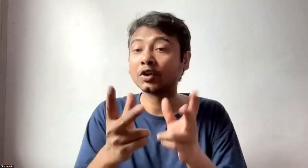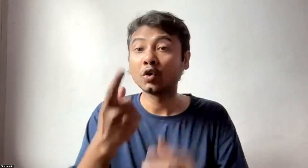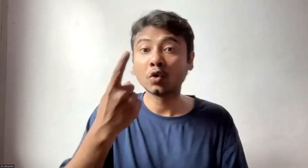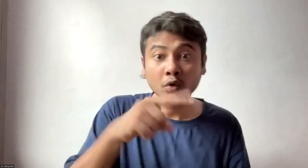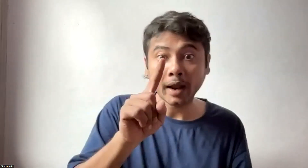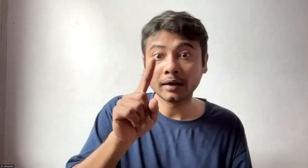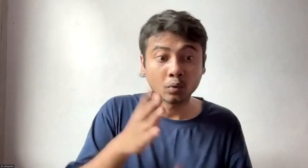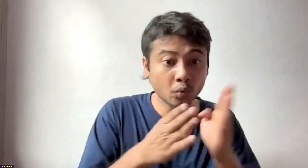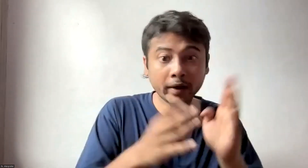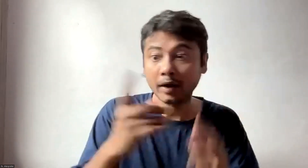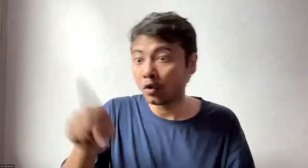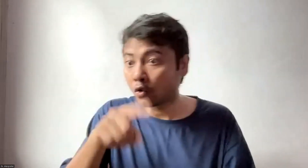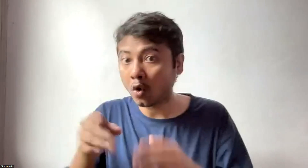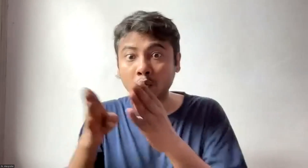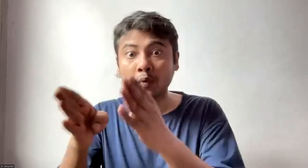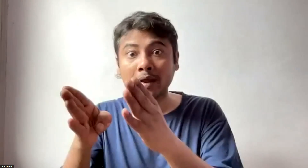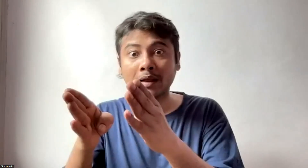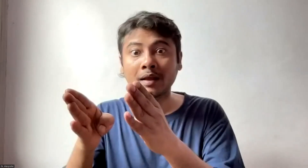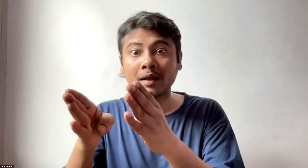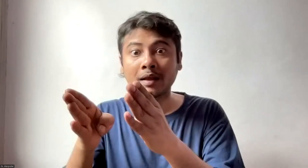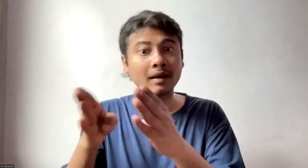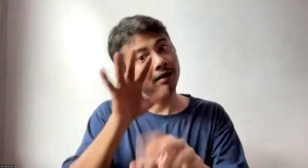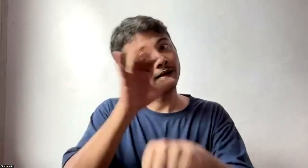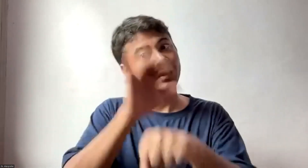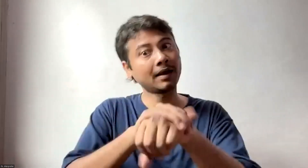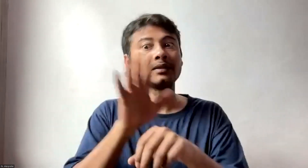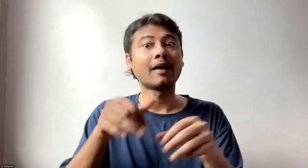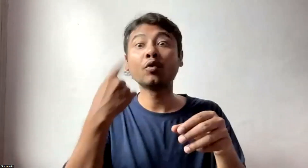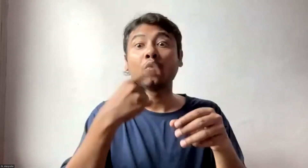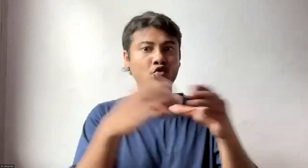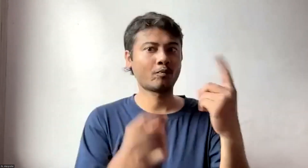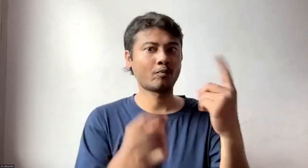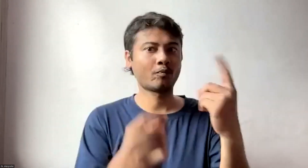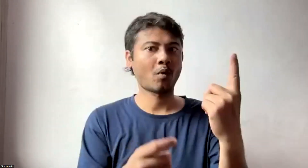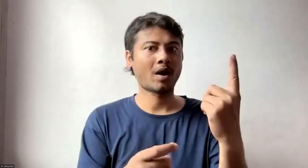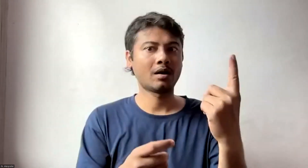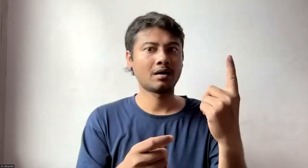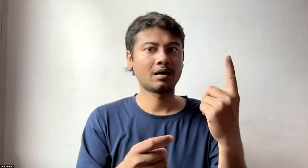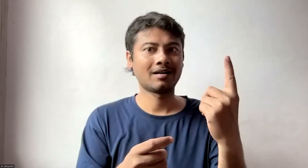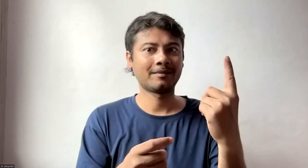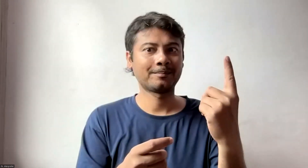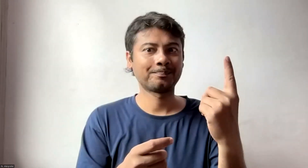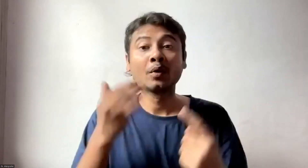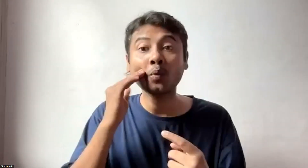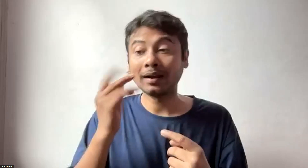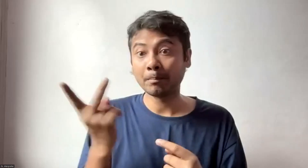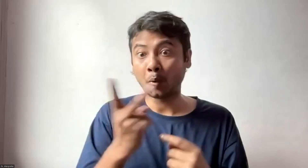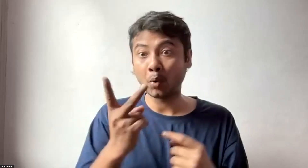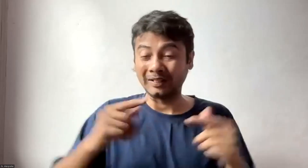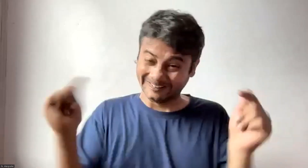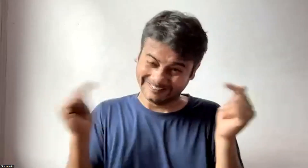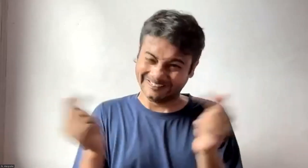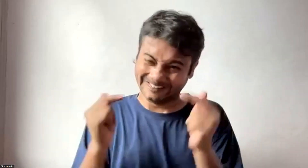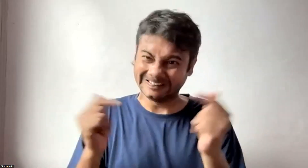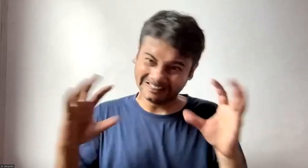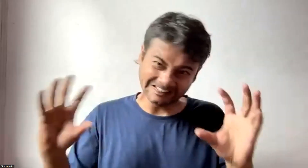fighting, so while you're fighting, you're in the mode of ignorance. But the moment you stop fighting and the moment you